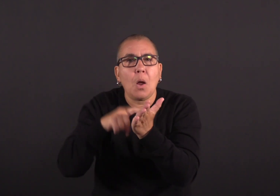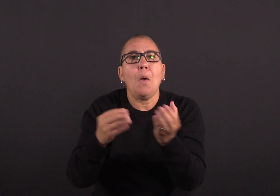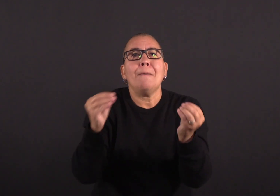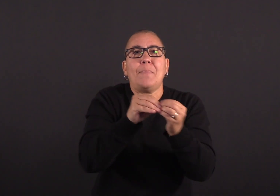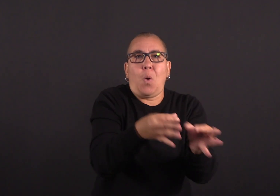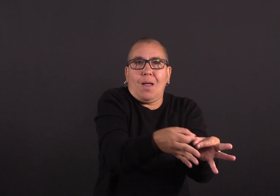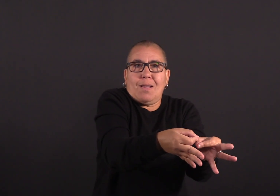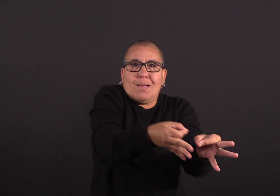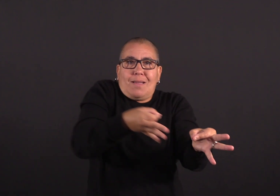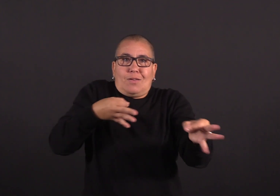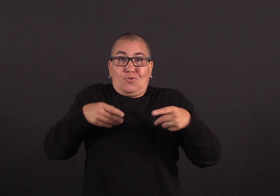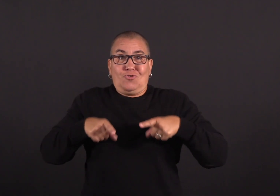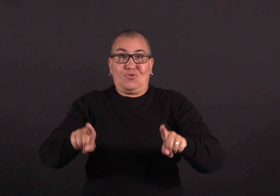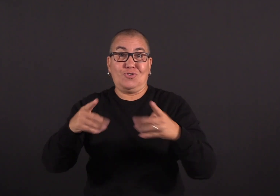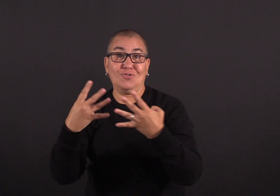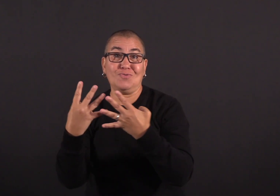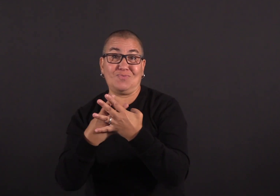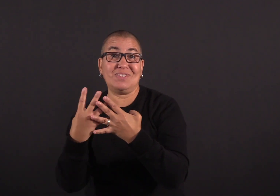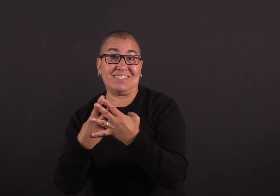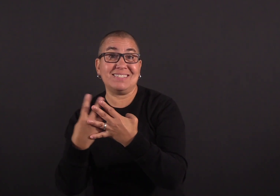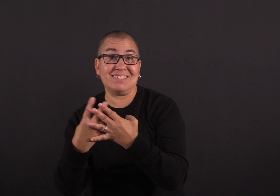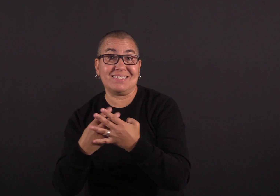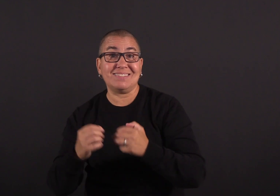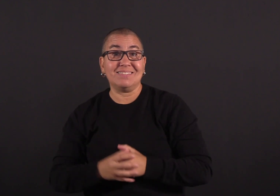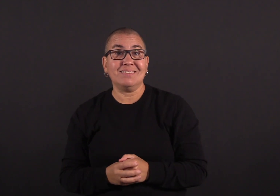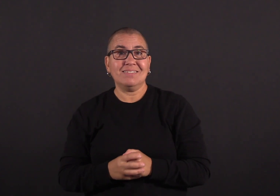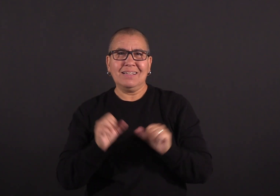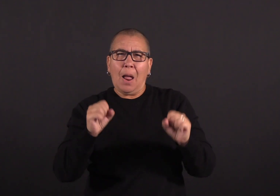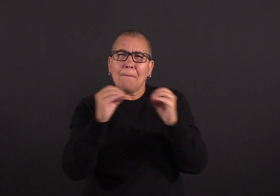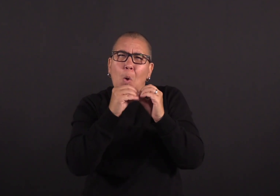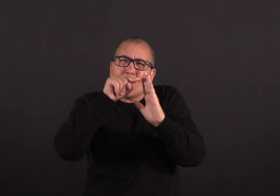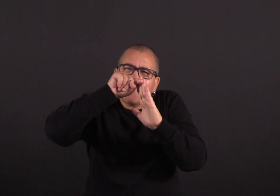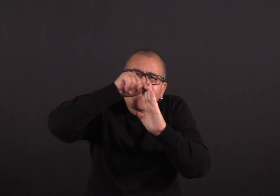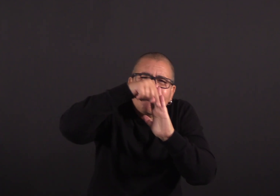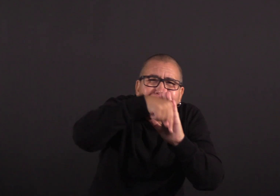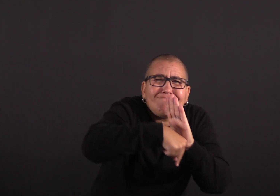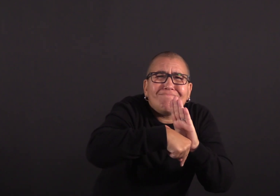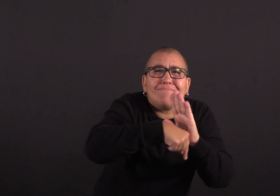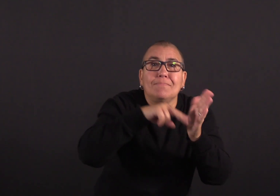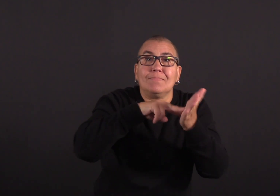life-changing and potentially life-saving interventions and treatments.